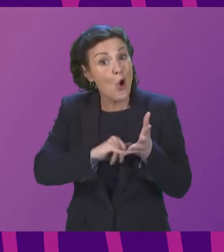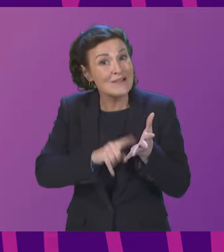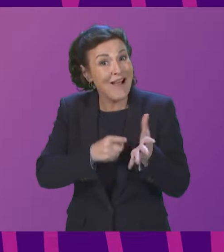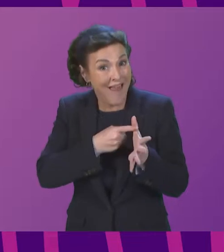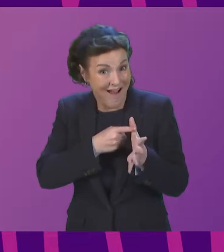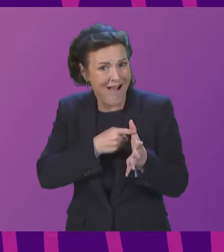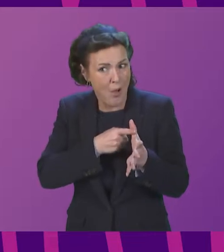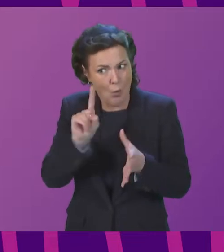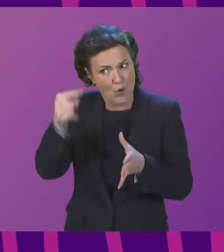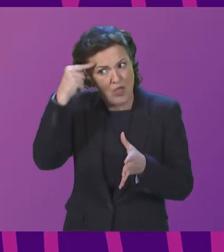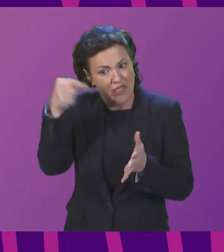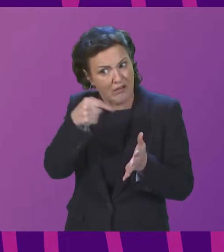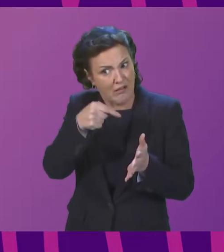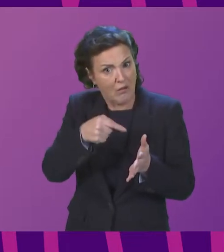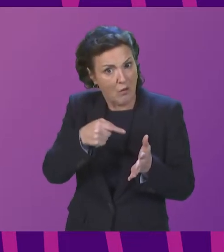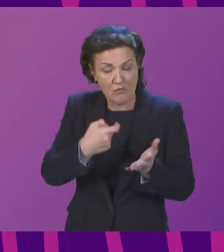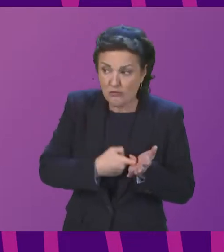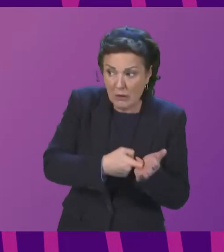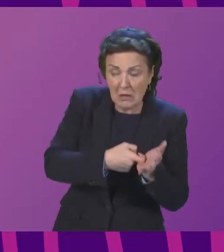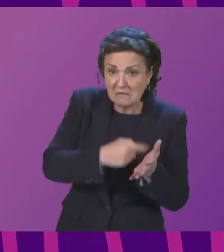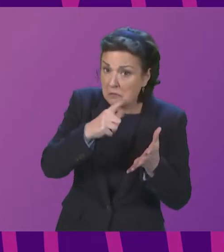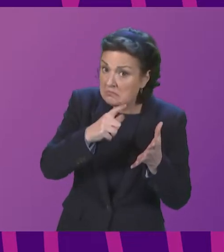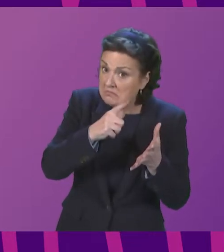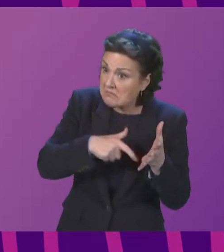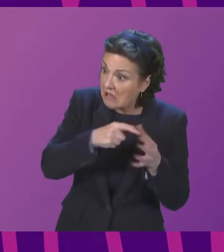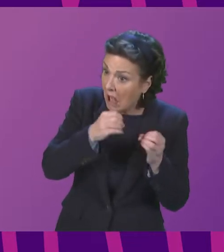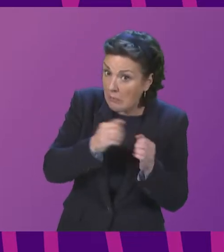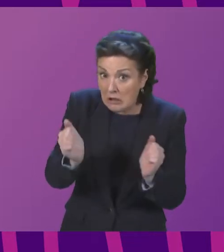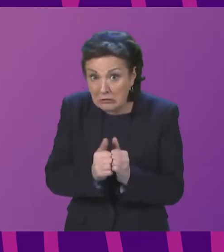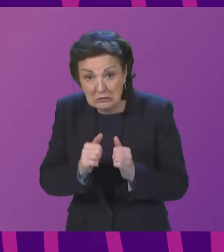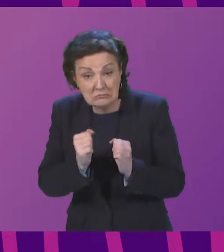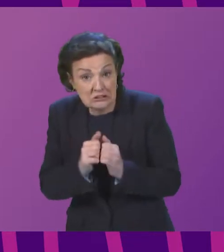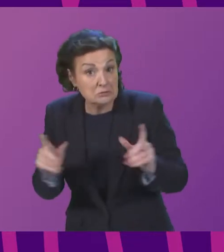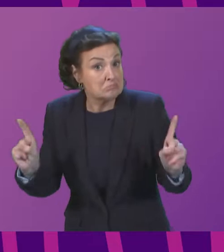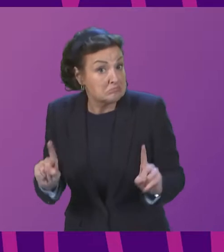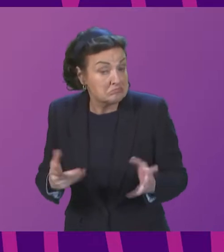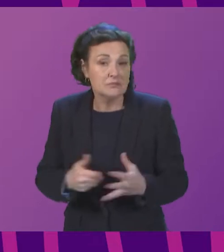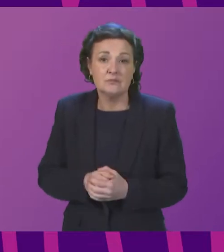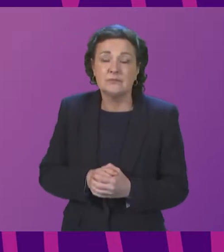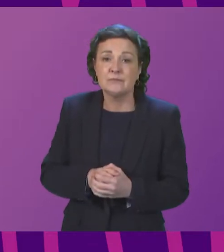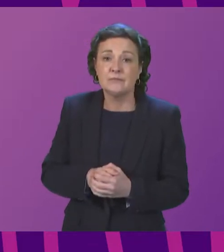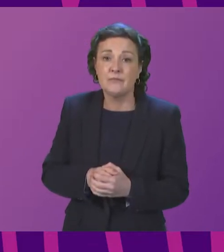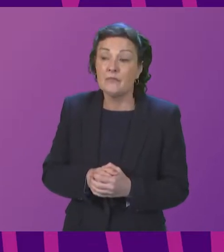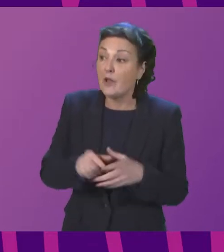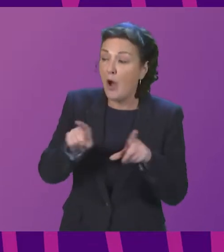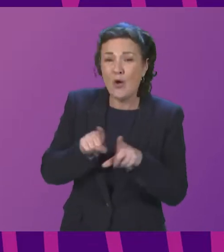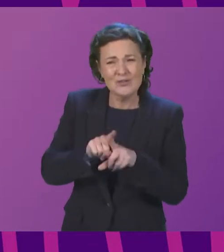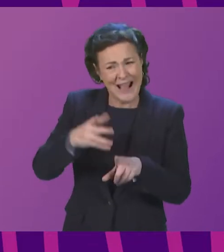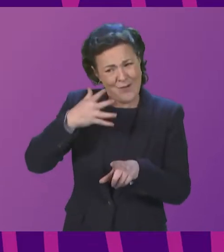respect of those specific proposals that are made. And also to ask, you know, to undertake a review of the issues